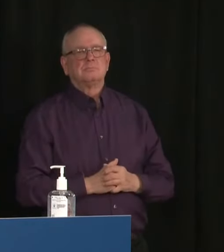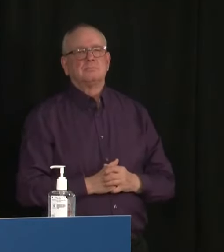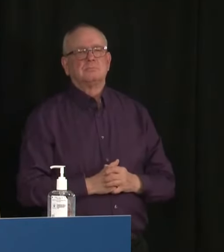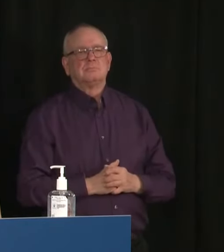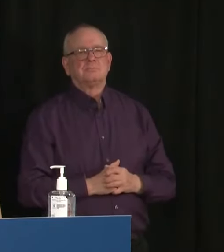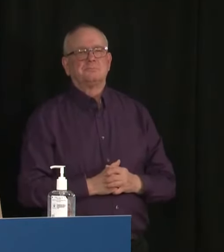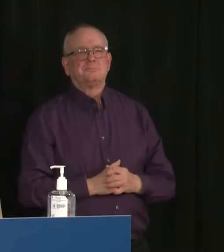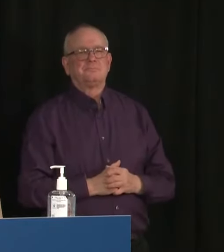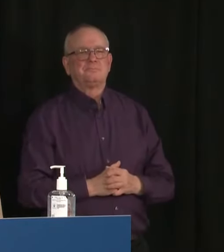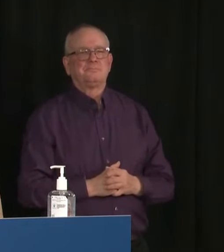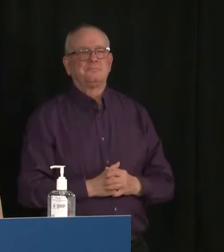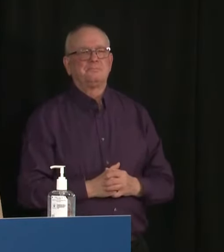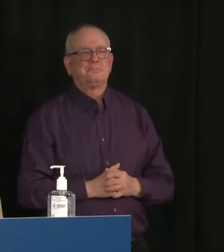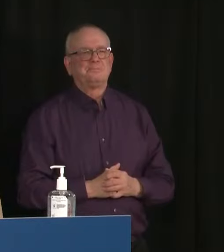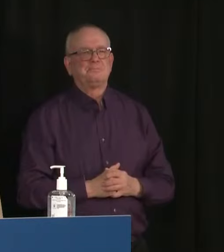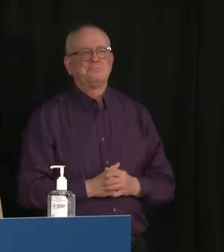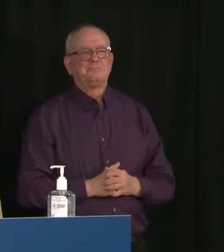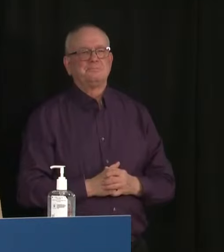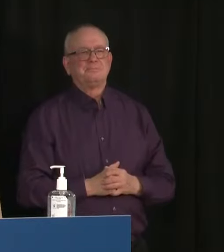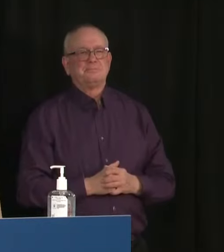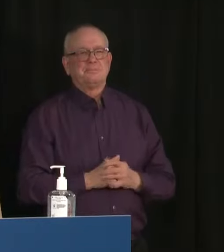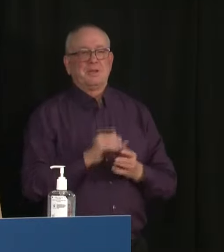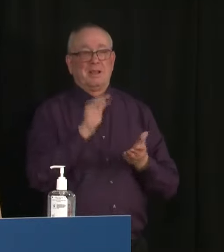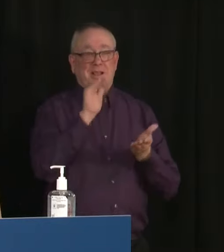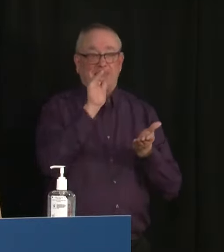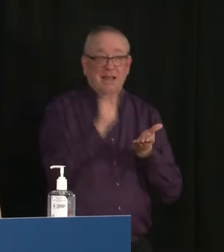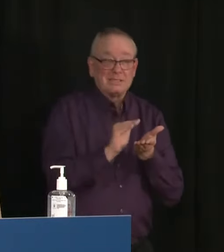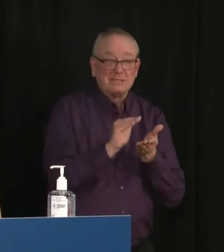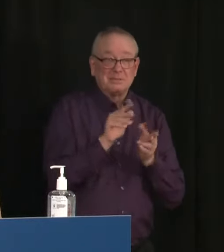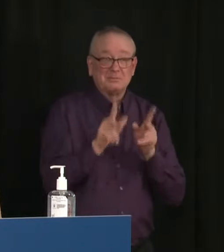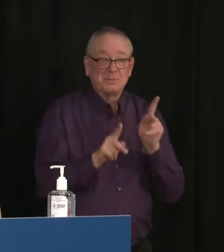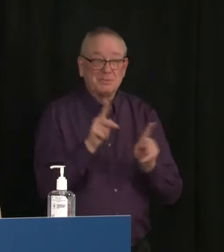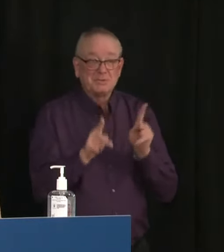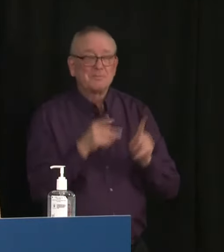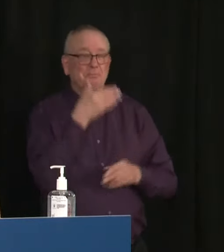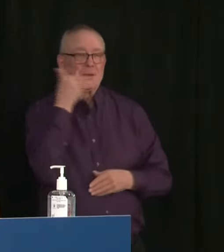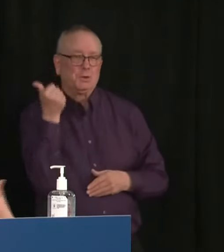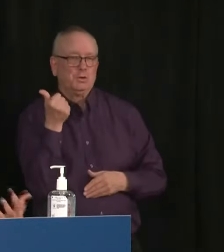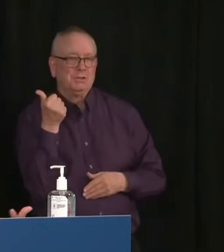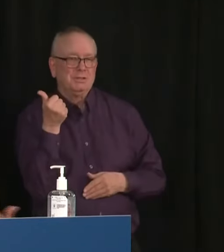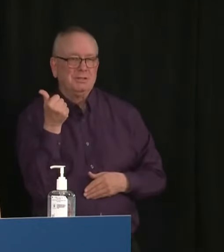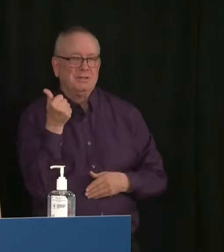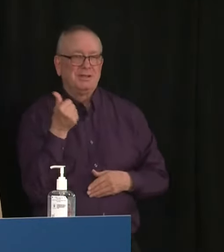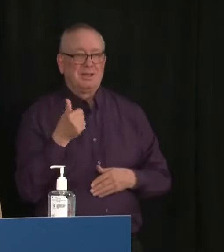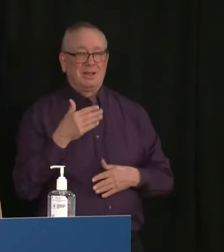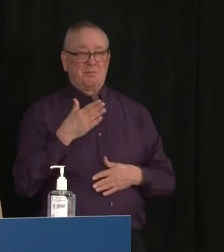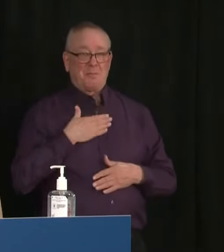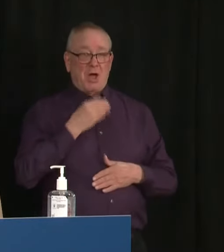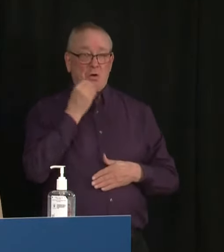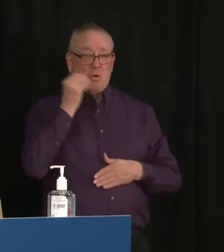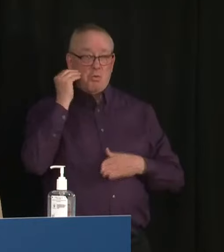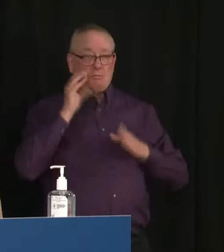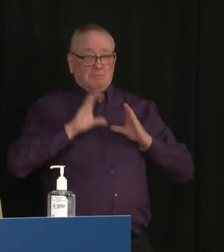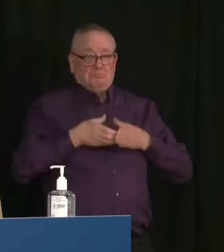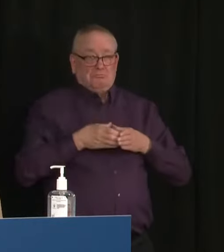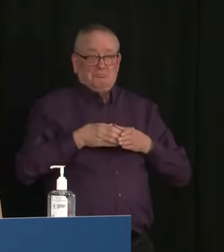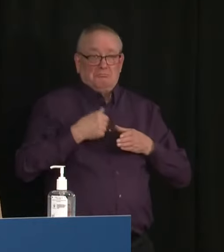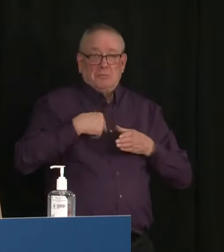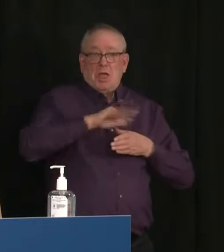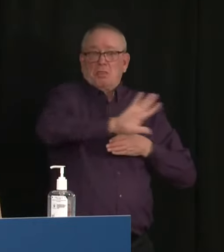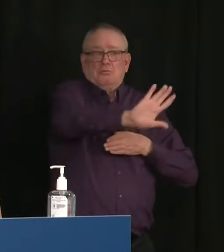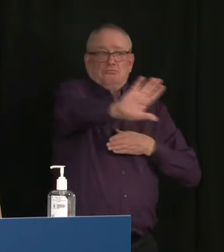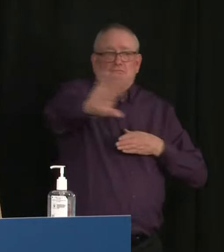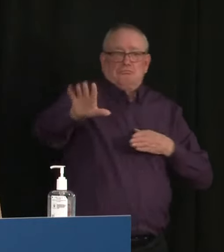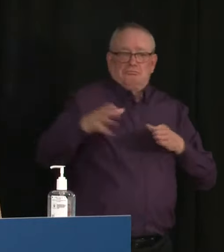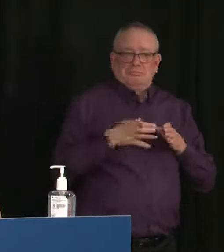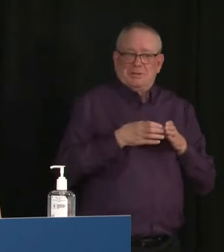in contact with other people outside their household, the less case transmission we're going to have. And so